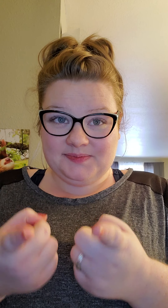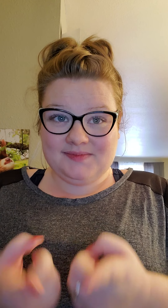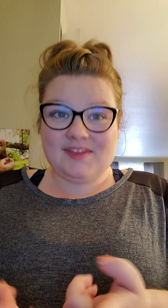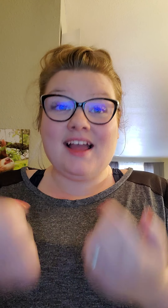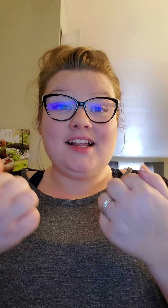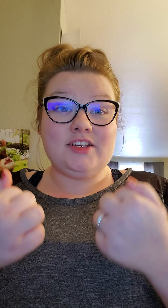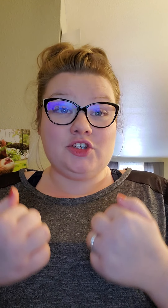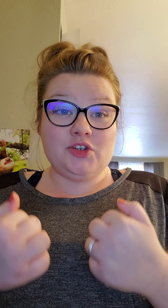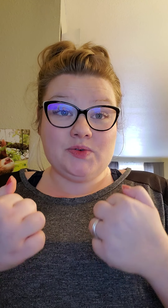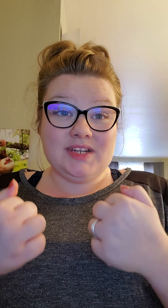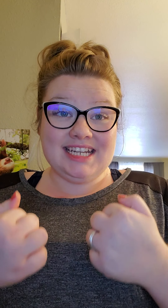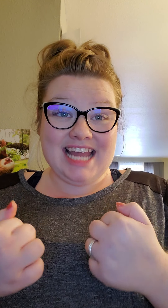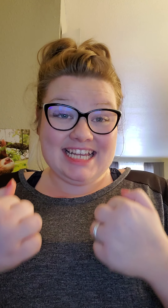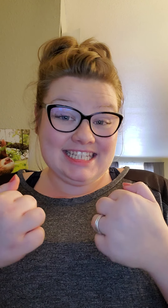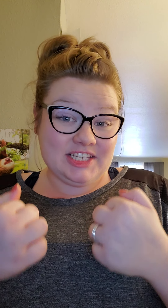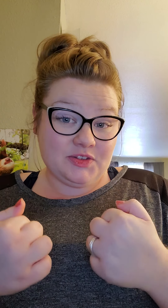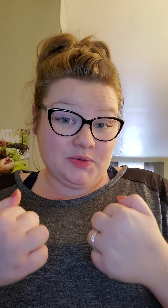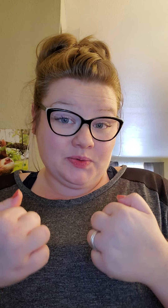June Nice Soon